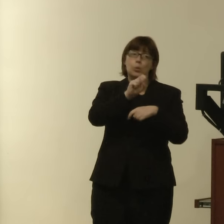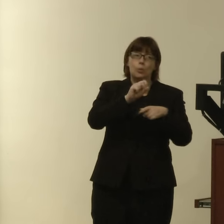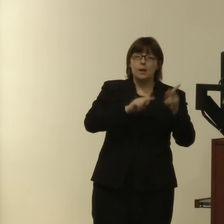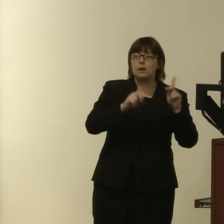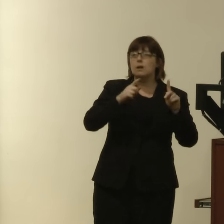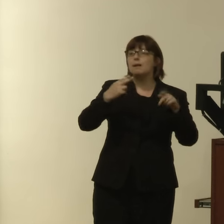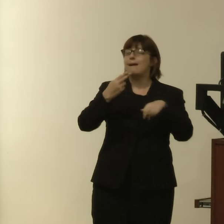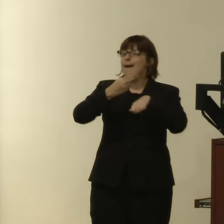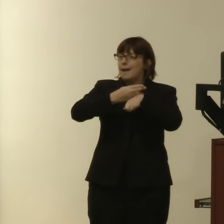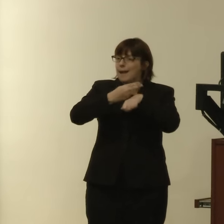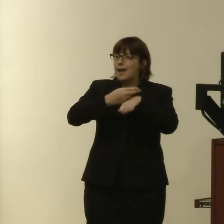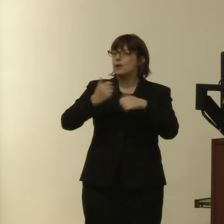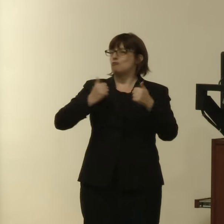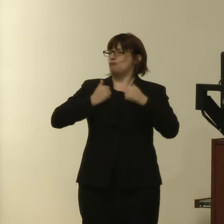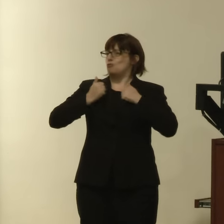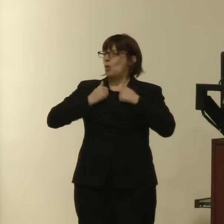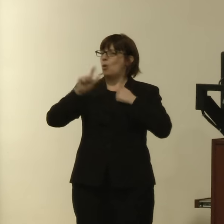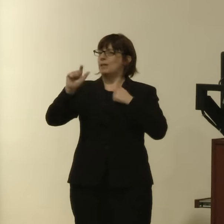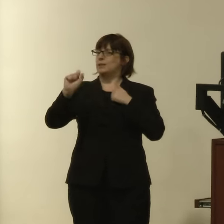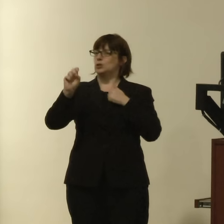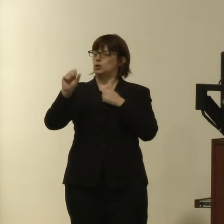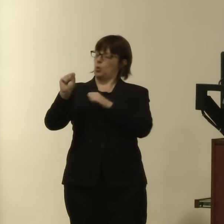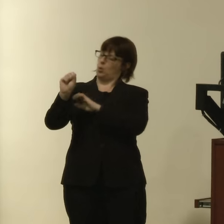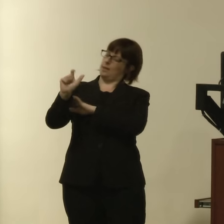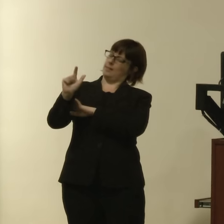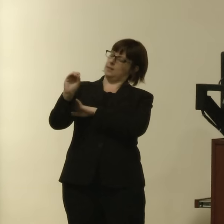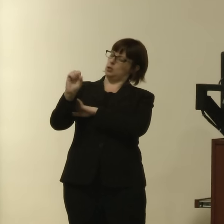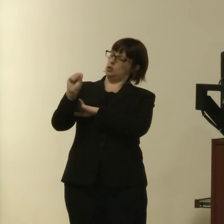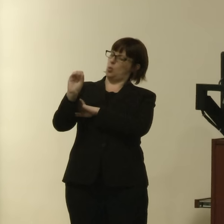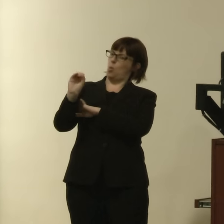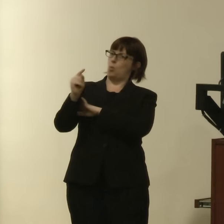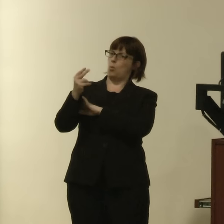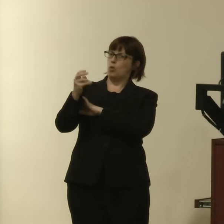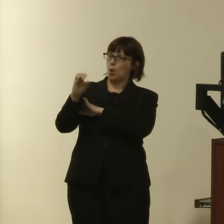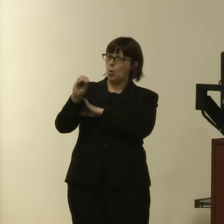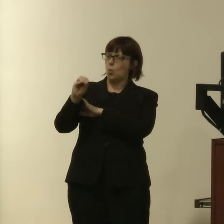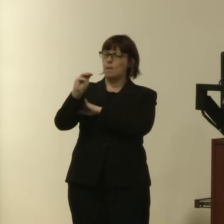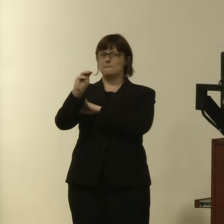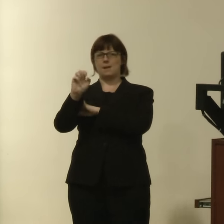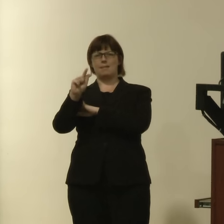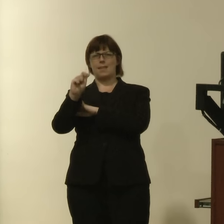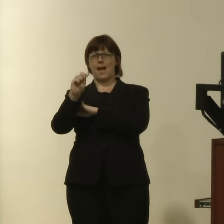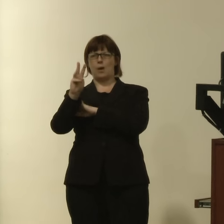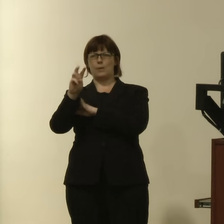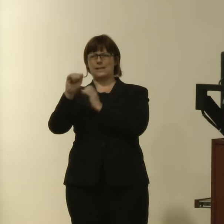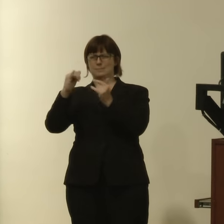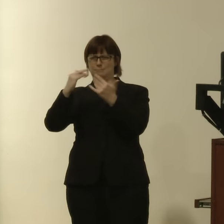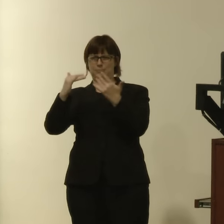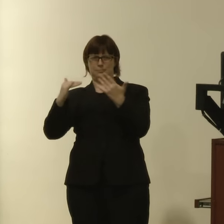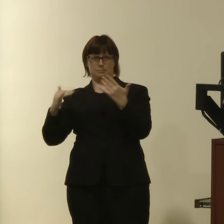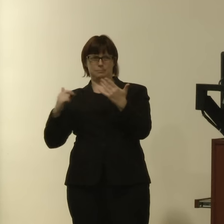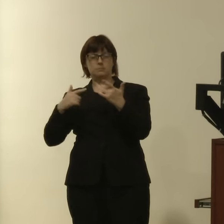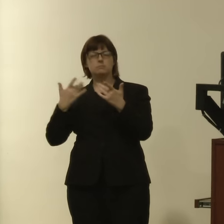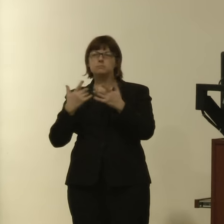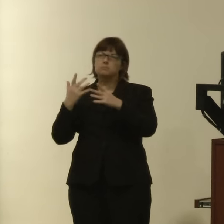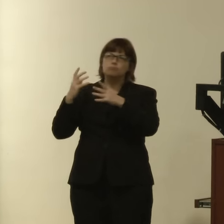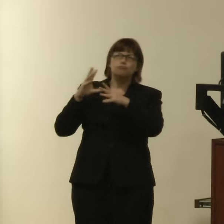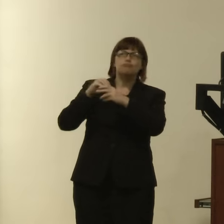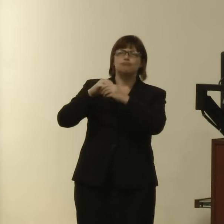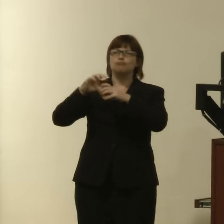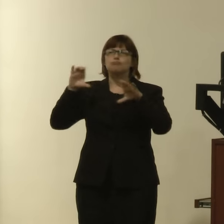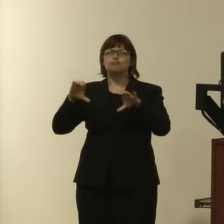Russia, Rwanda, Lesotho, and Malawi have pioneered novel community-based treatment strategies that demonstrate the delivery